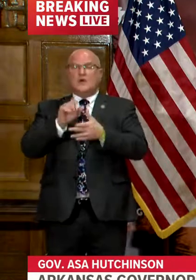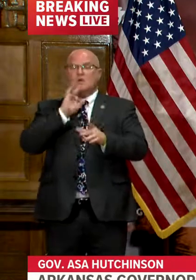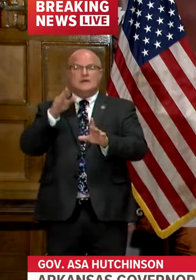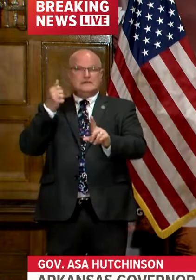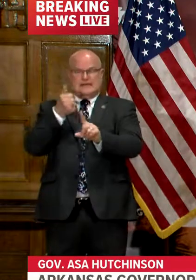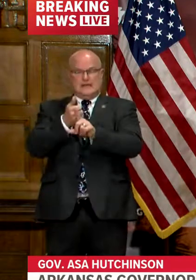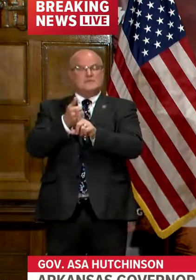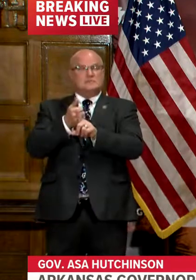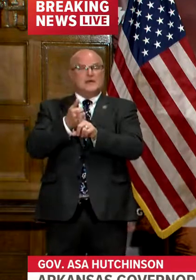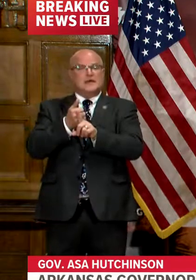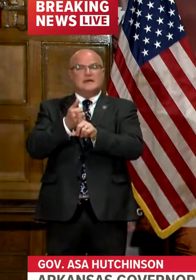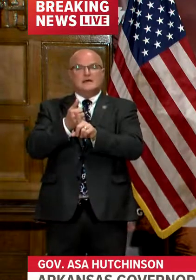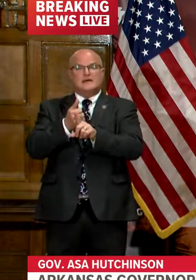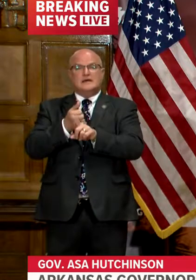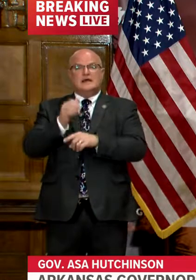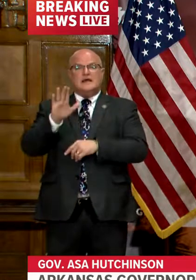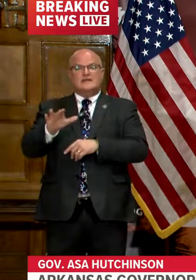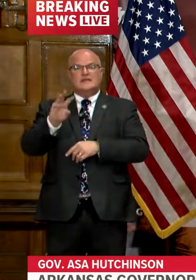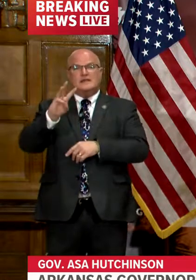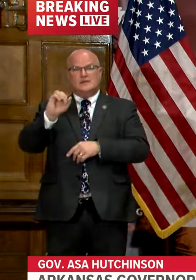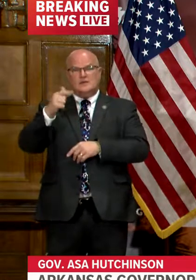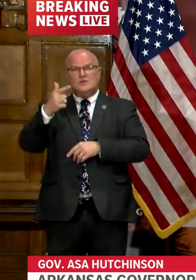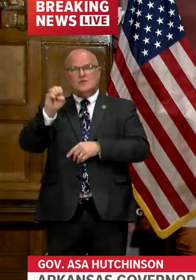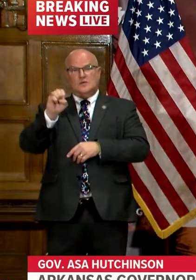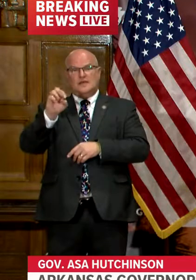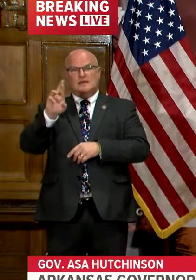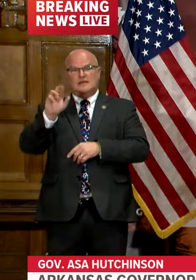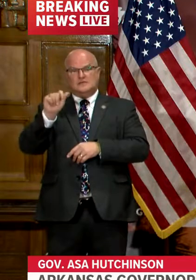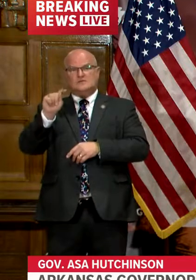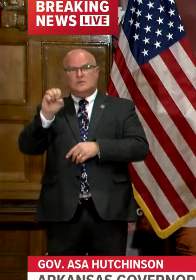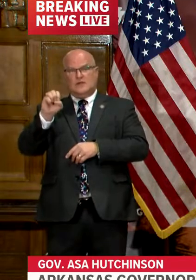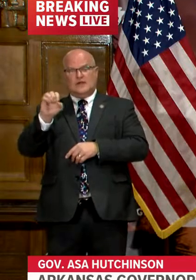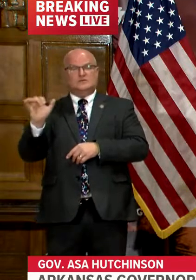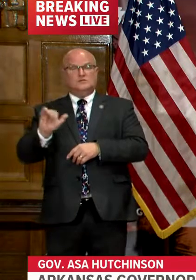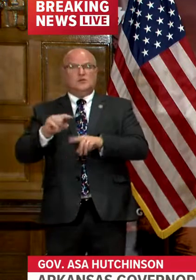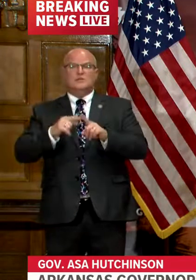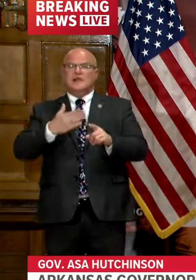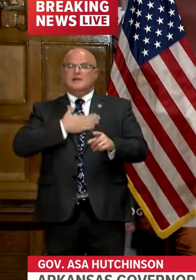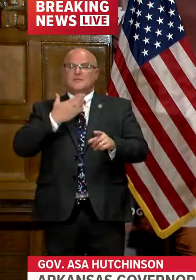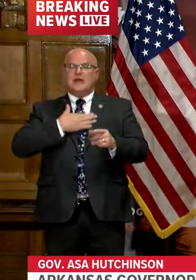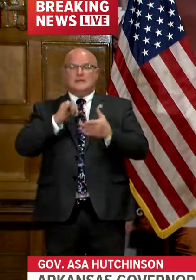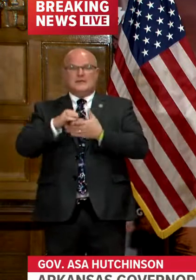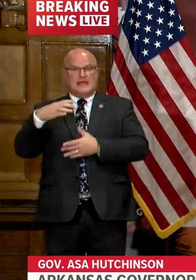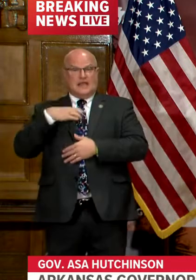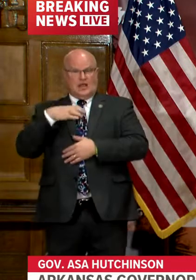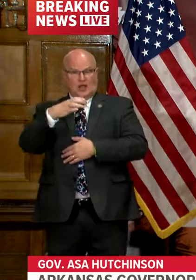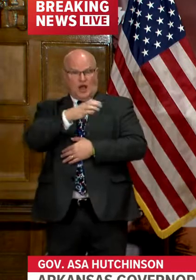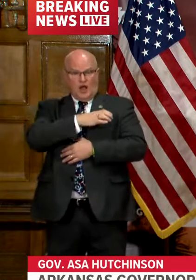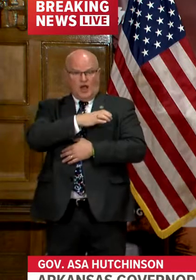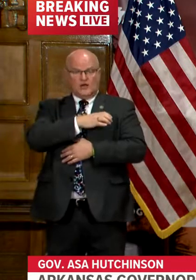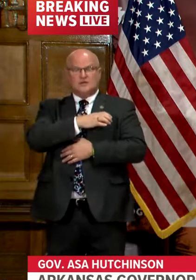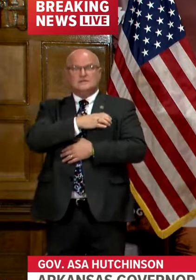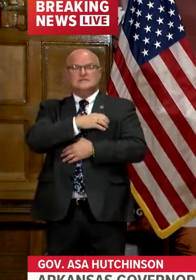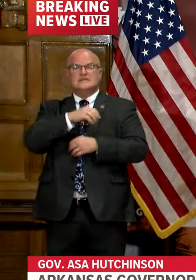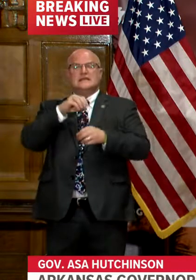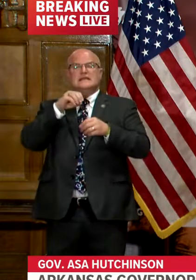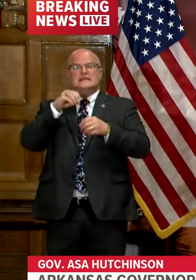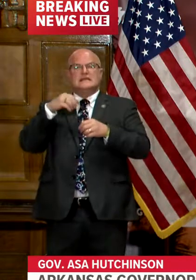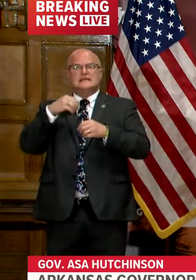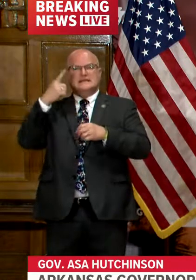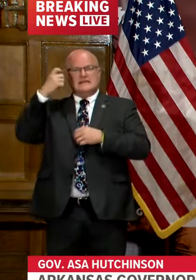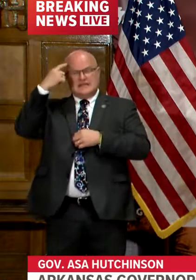impact their wage rates as well. But I'm delighted that Congress, in a bipartisan